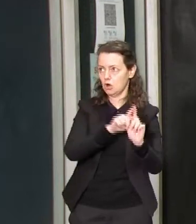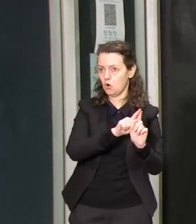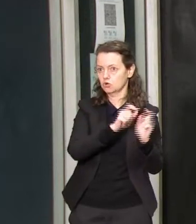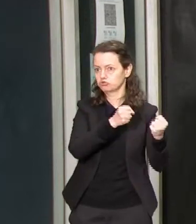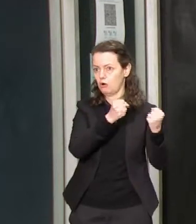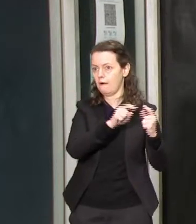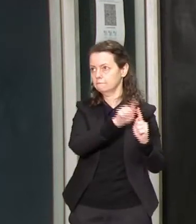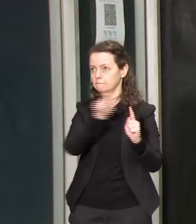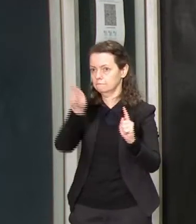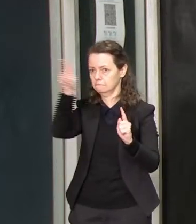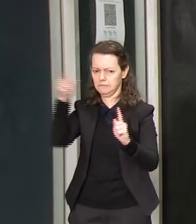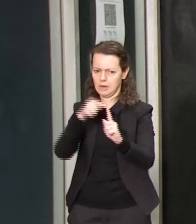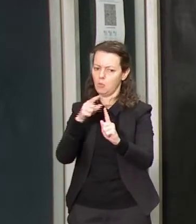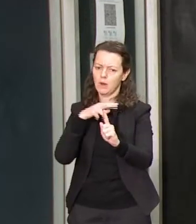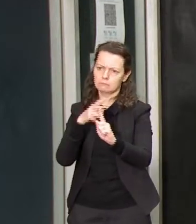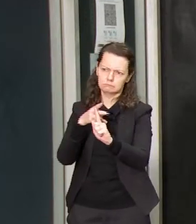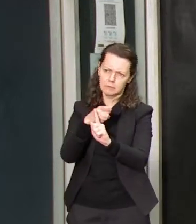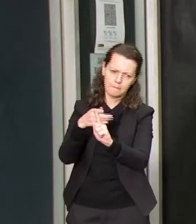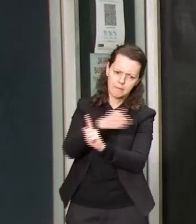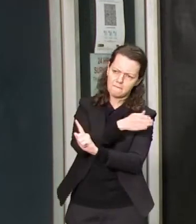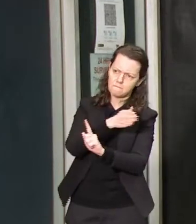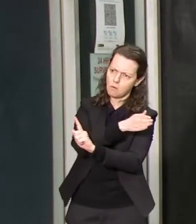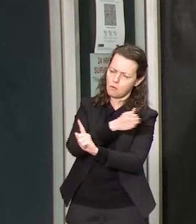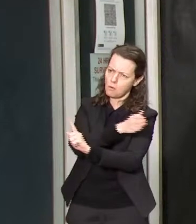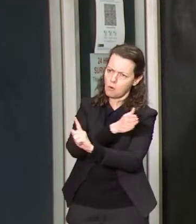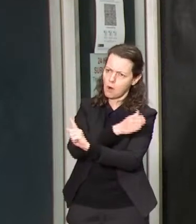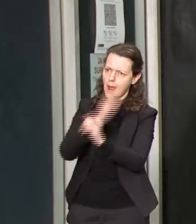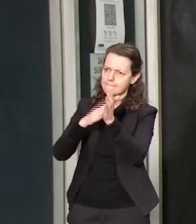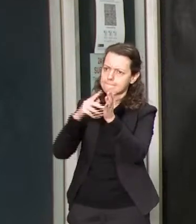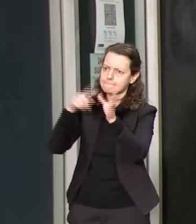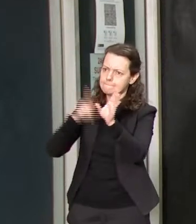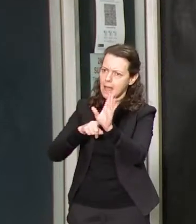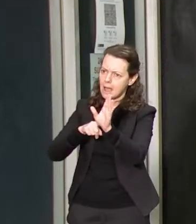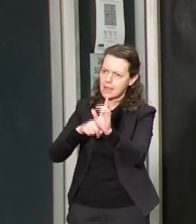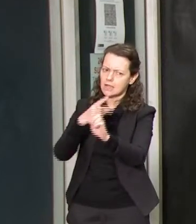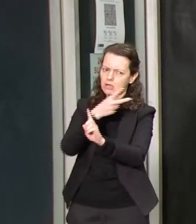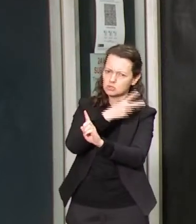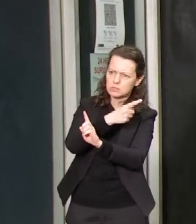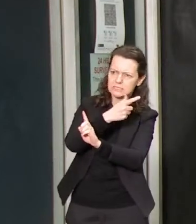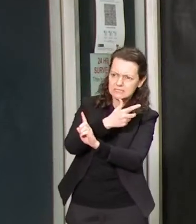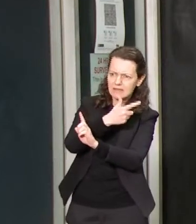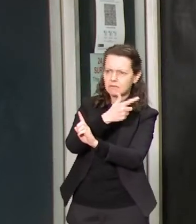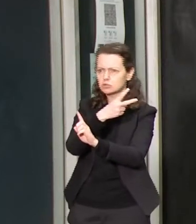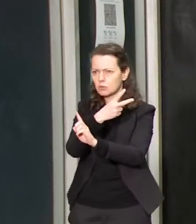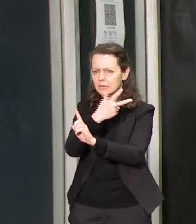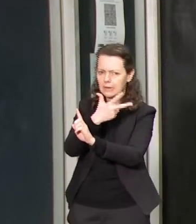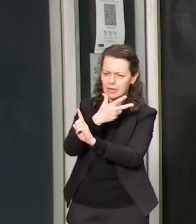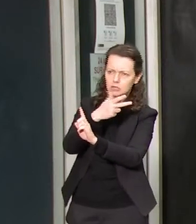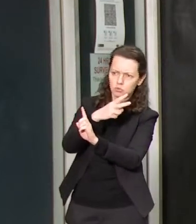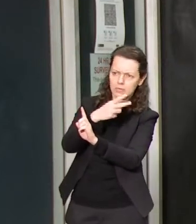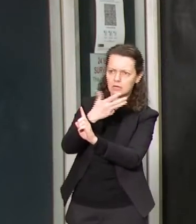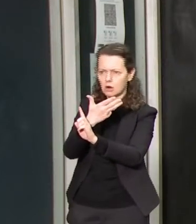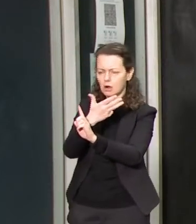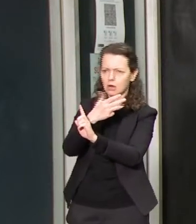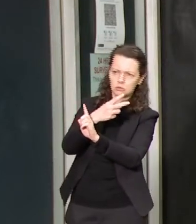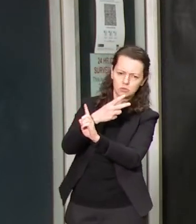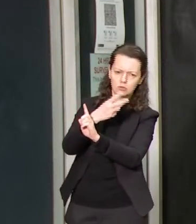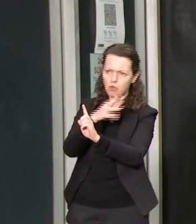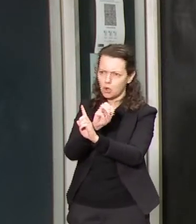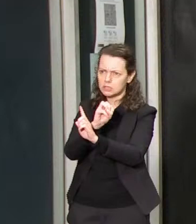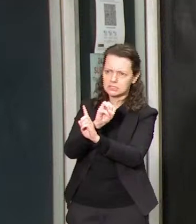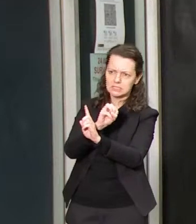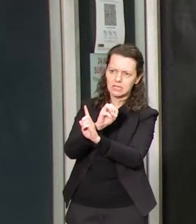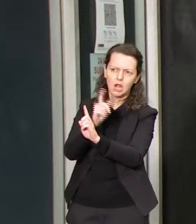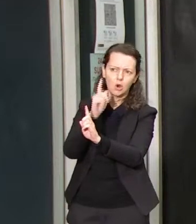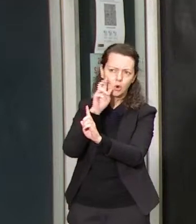up. Whether or not they were infectious through that whole period is difficult to say. It does seem to be that they were right